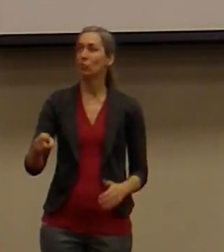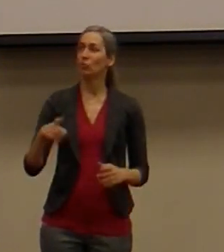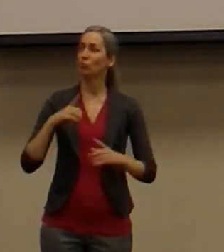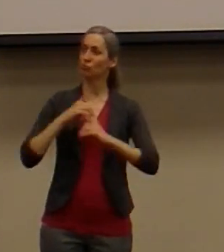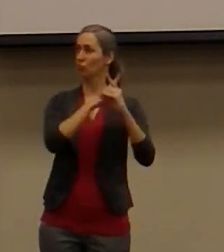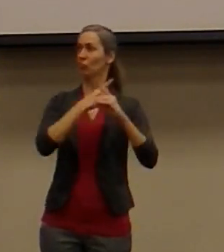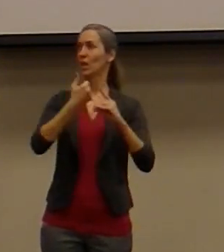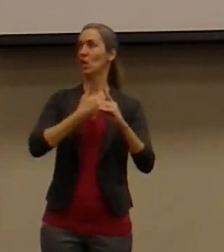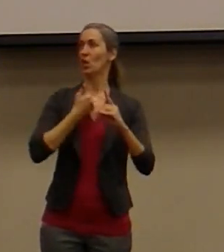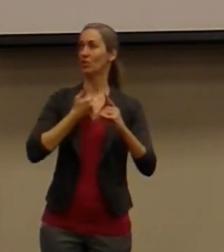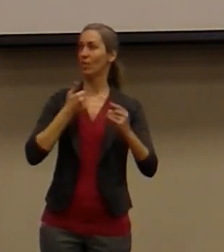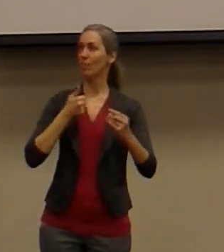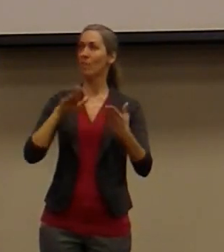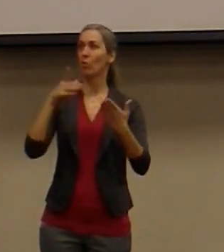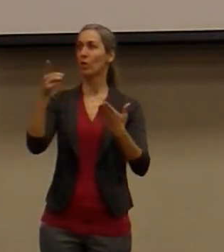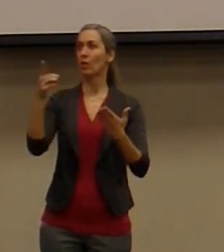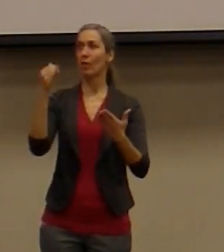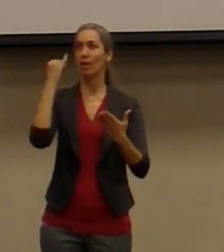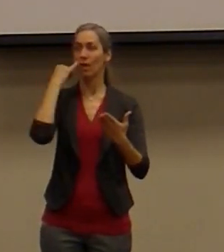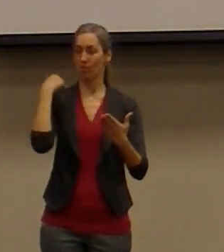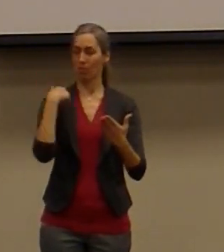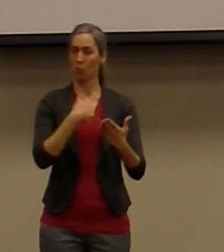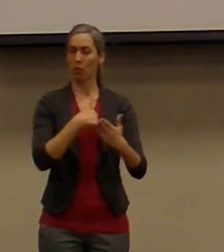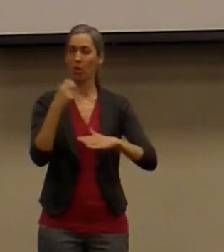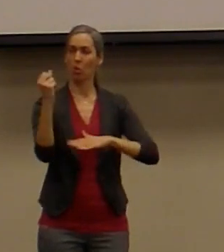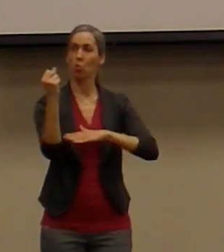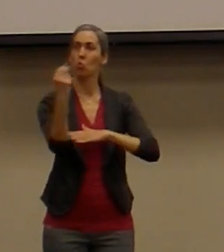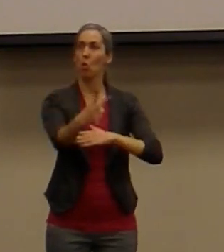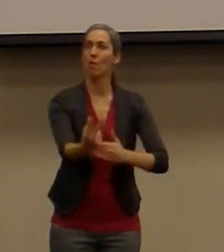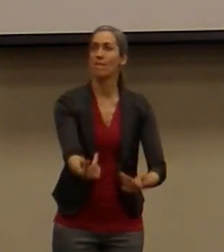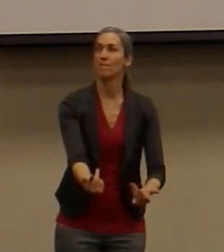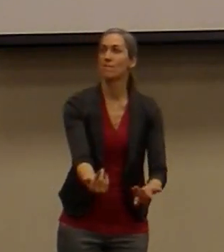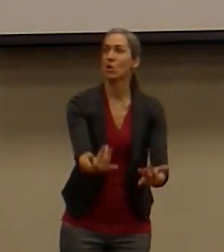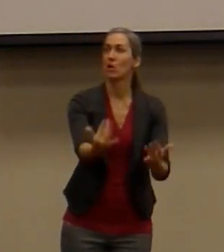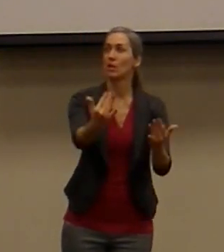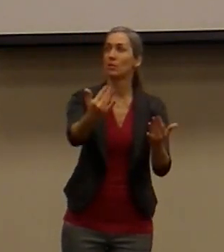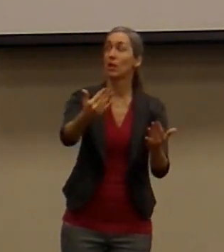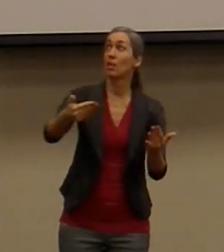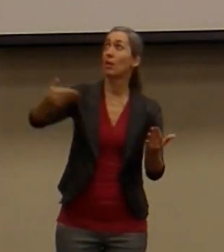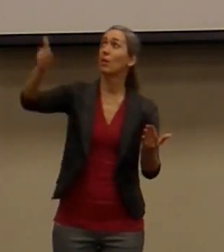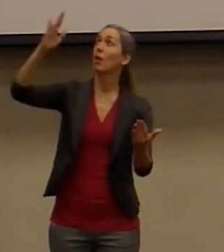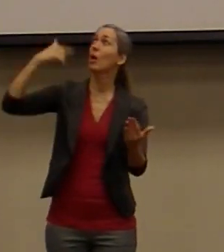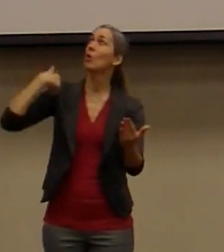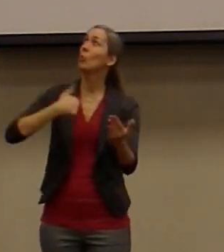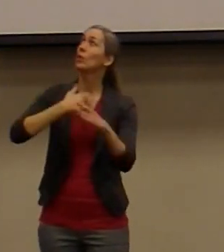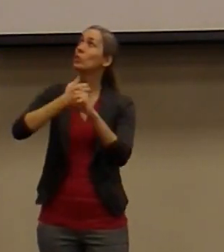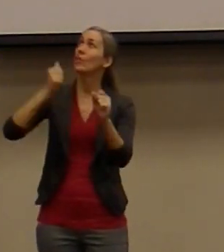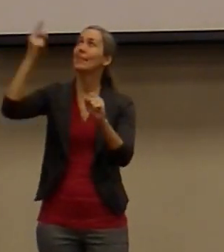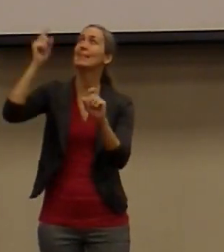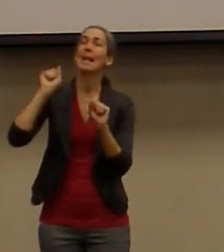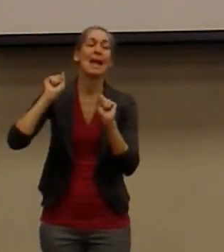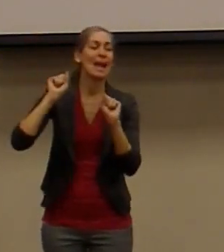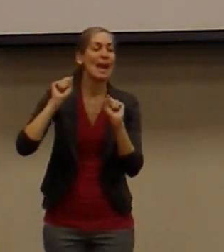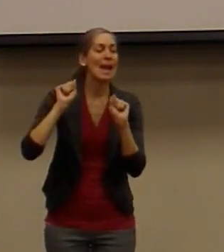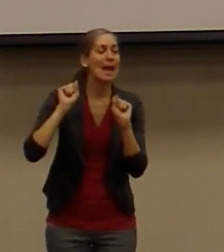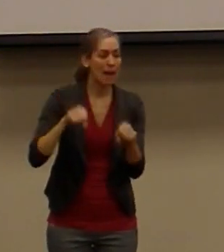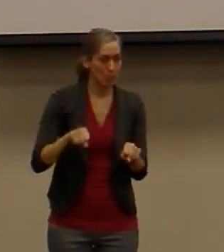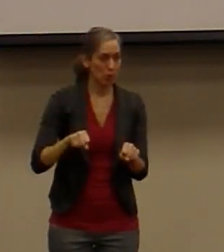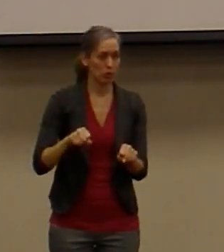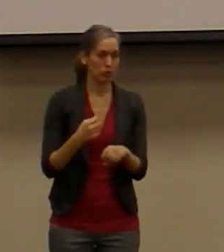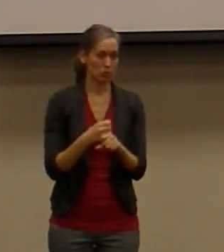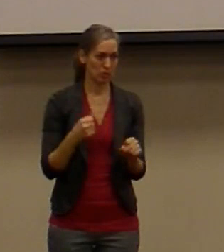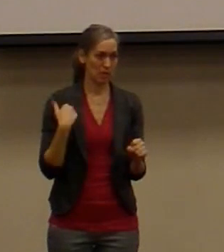this matter. If we are thrown into the blazing furnace, the God we serve is able to save